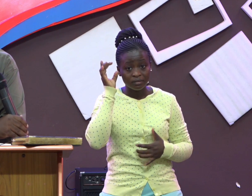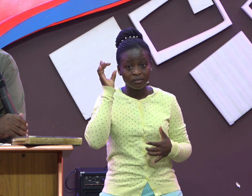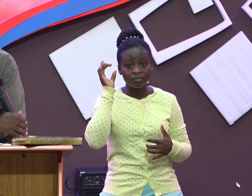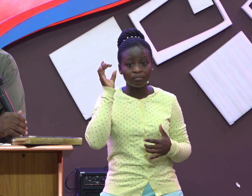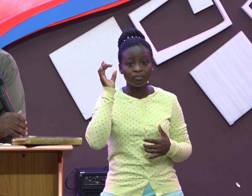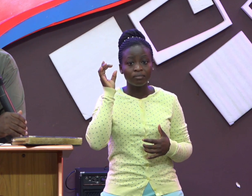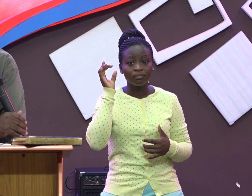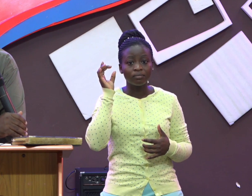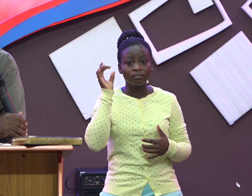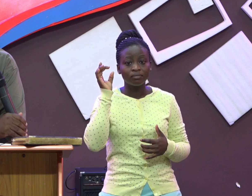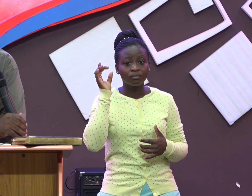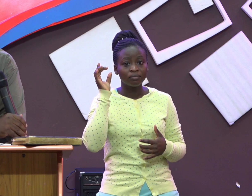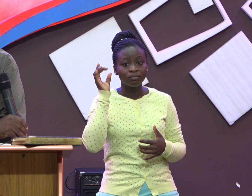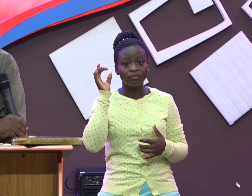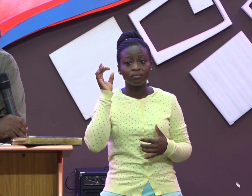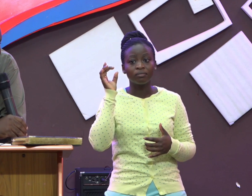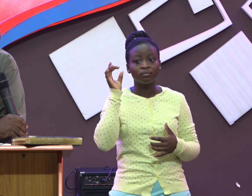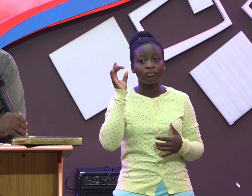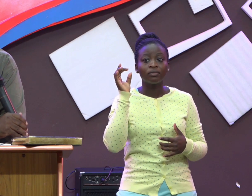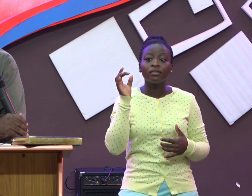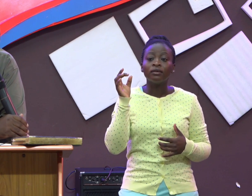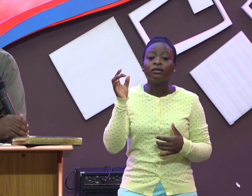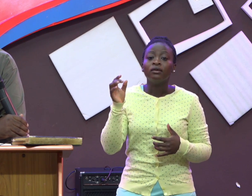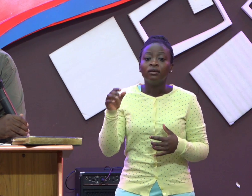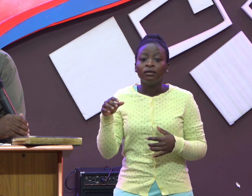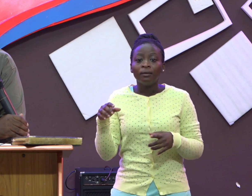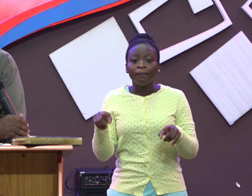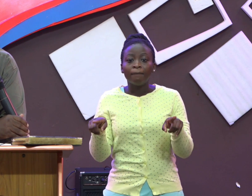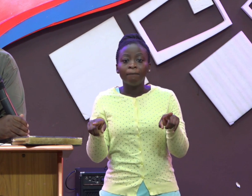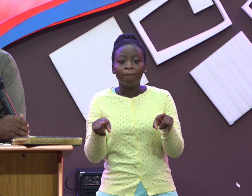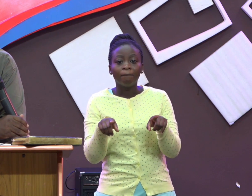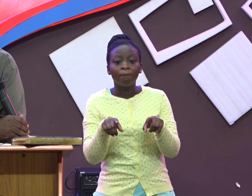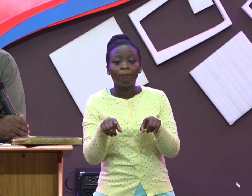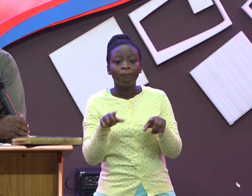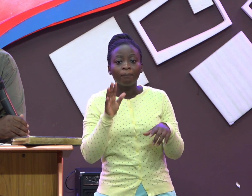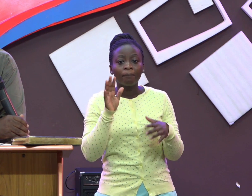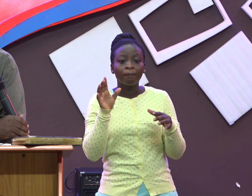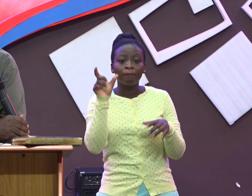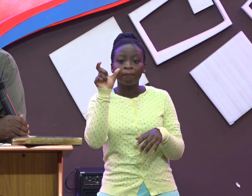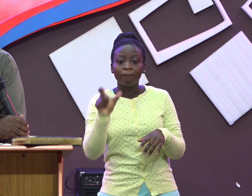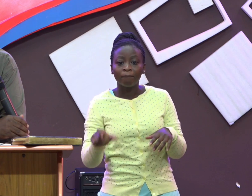spirit, will sustain him in moments of infirmity.